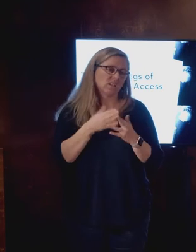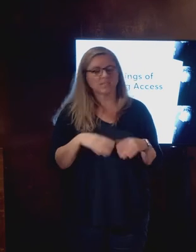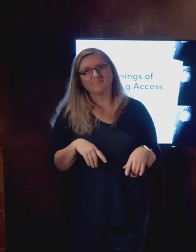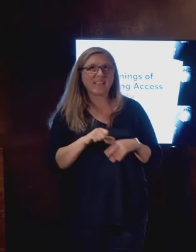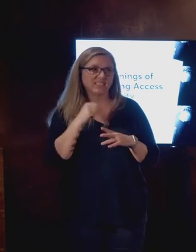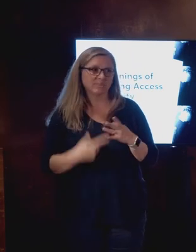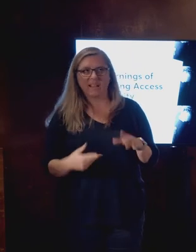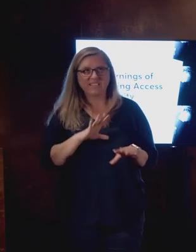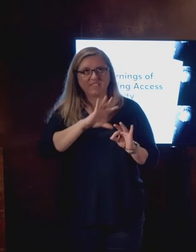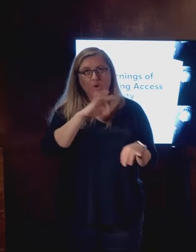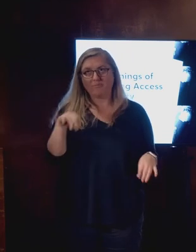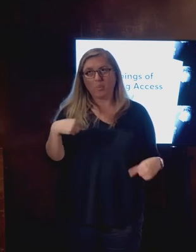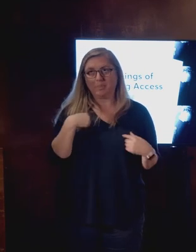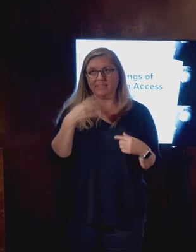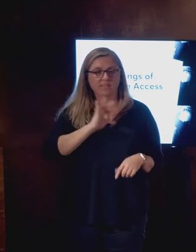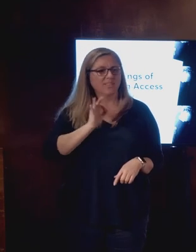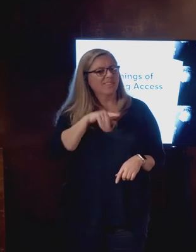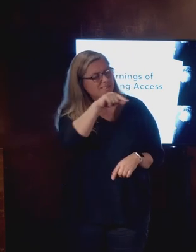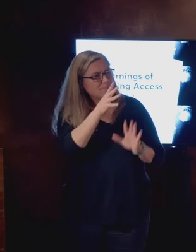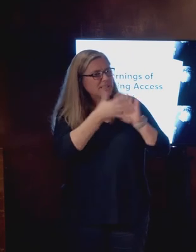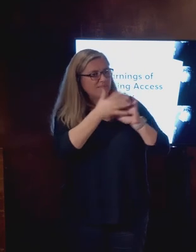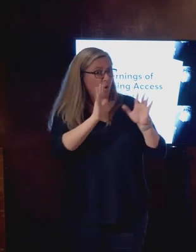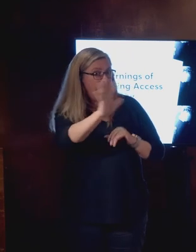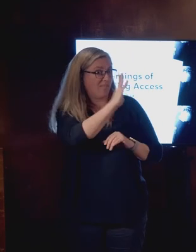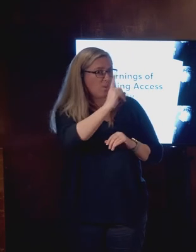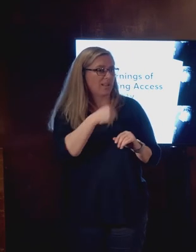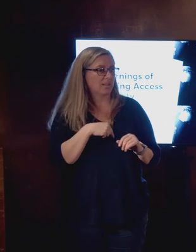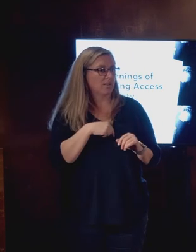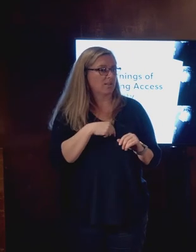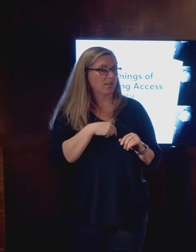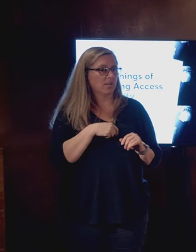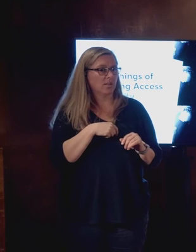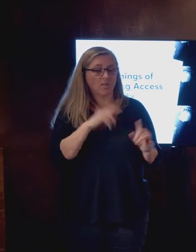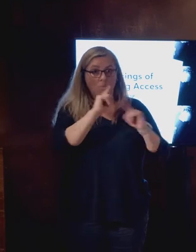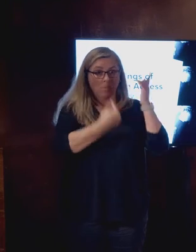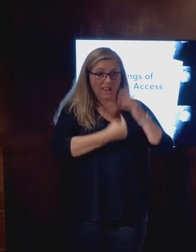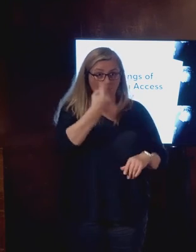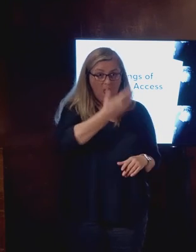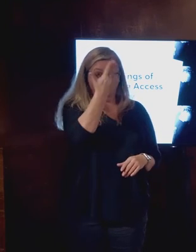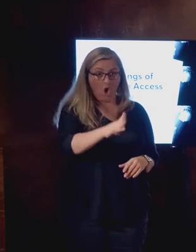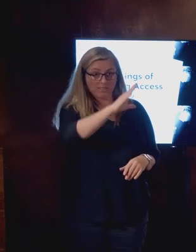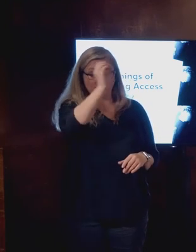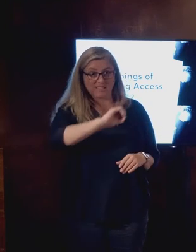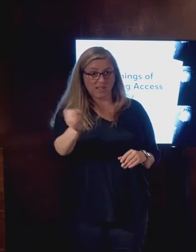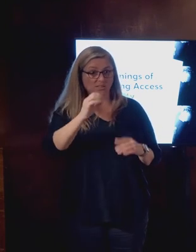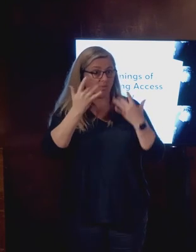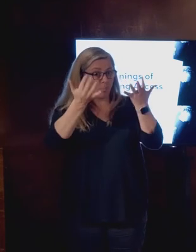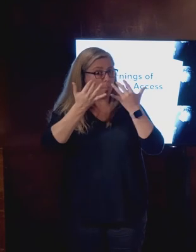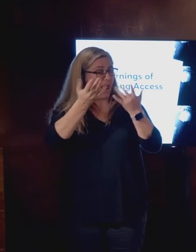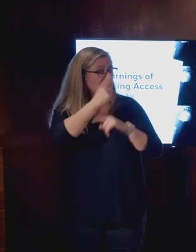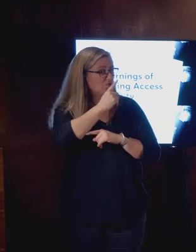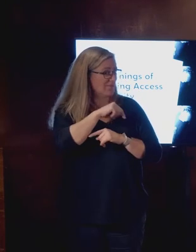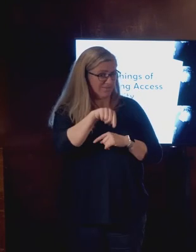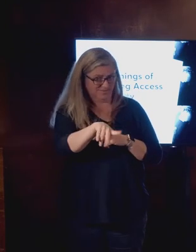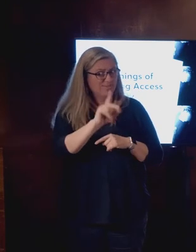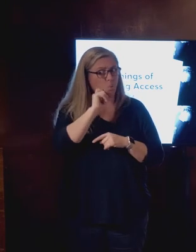them, but it's for everybody. There's a likelihood that 90% of the population will become disabled in their lives. And so, you know, you